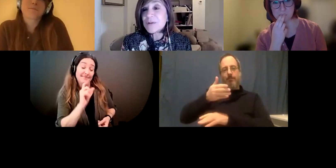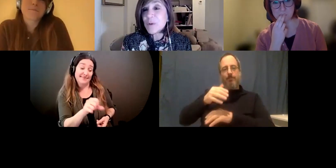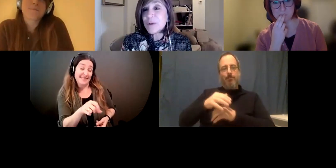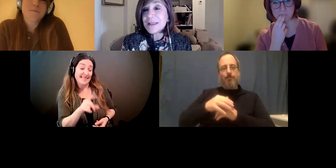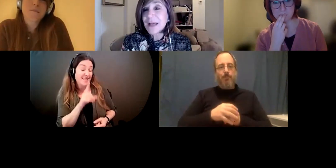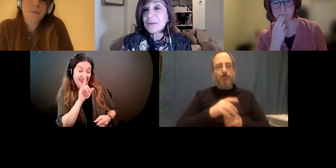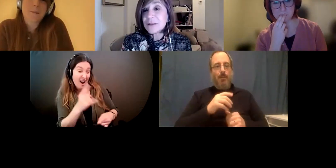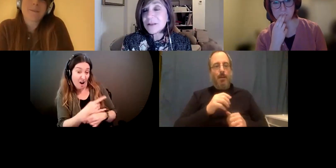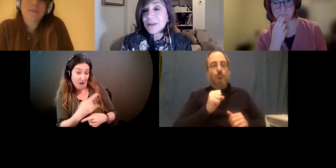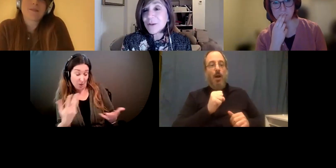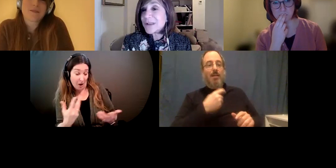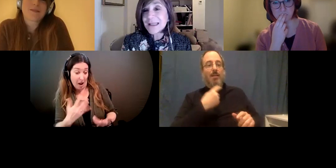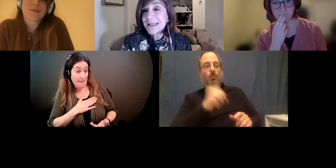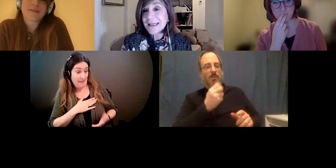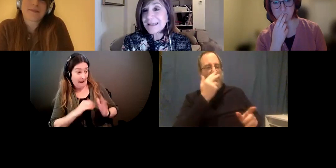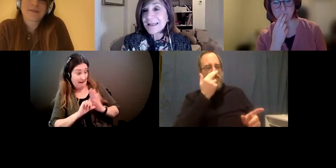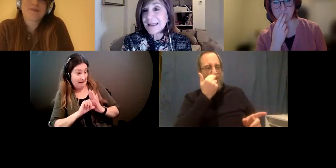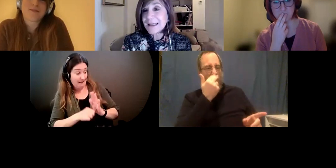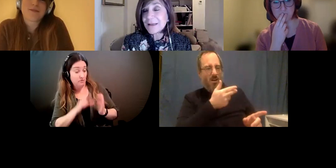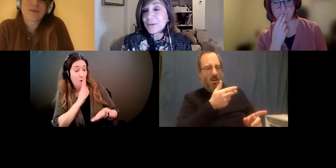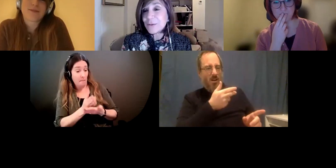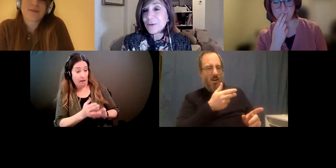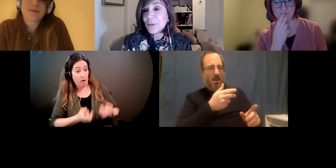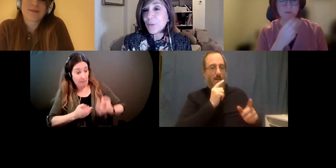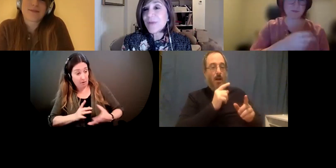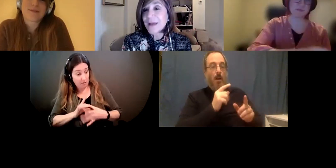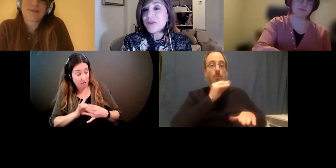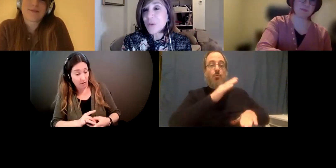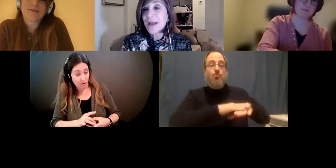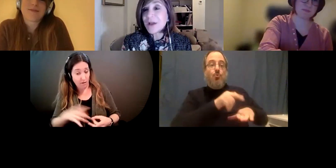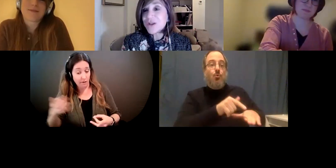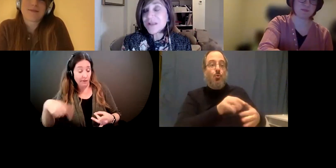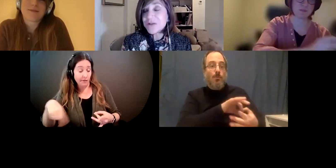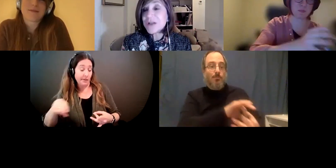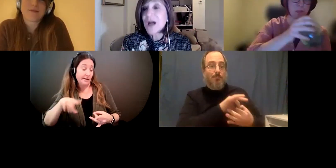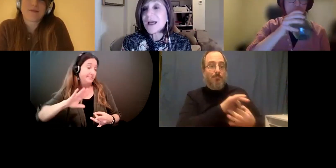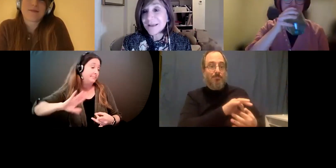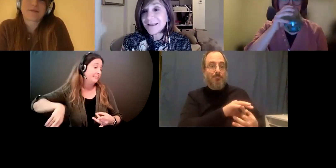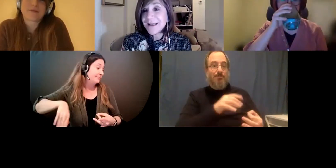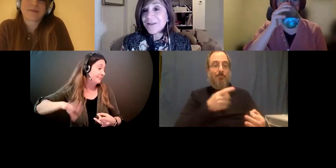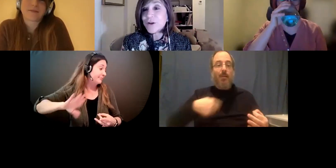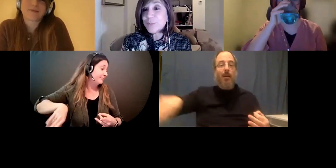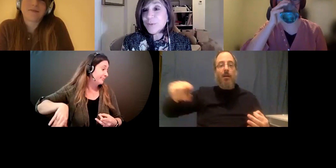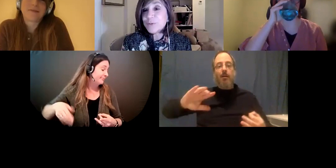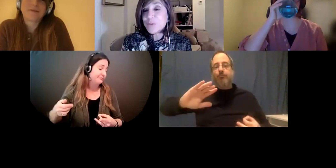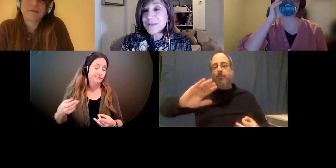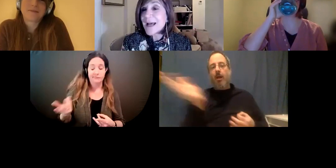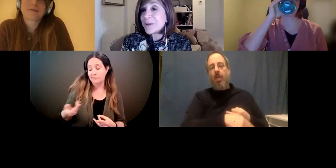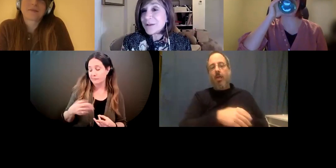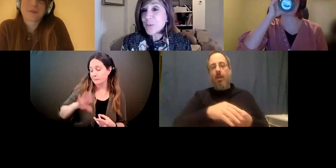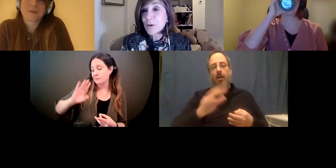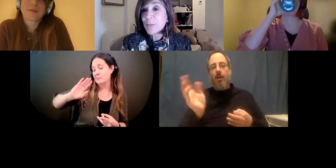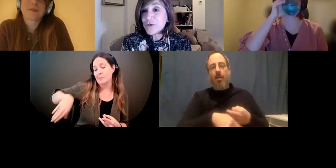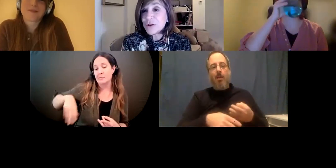that I was pointing out was the thing that they were that so anxious to deny, that computers were